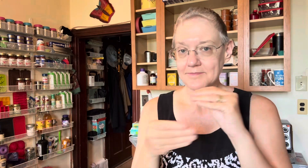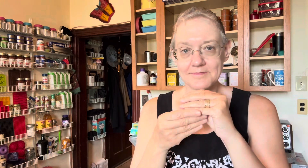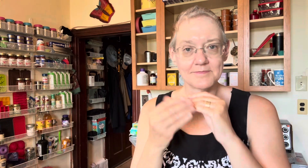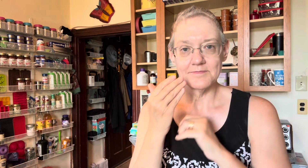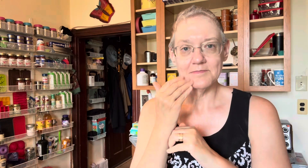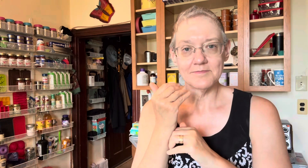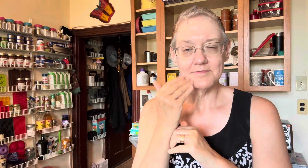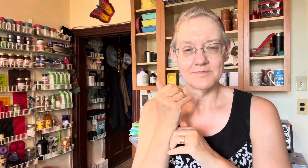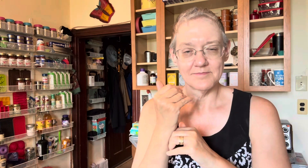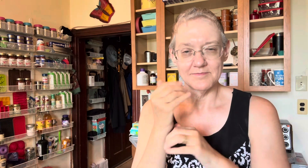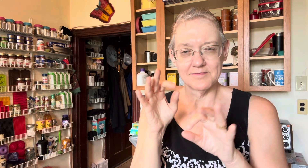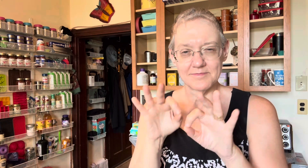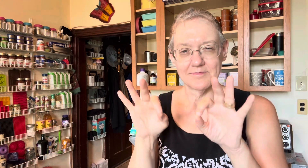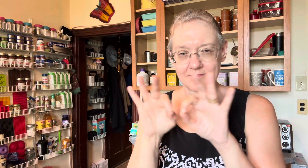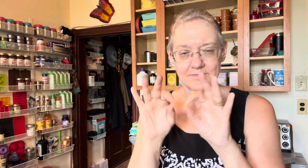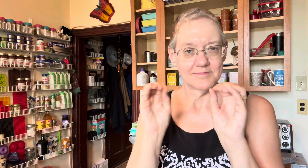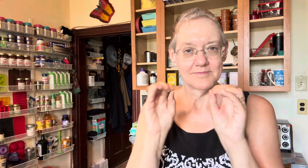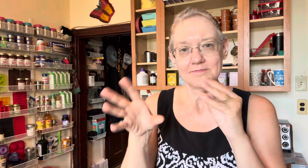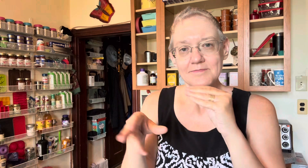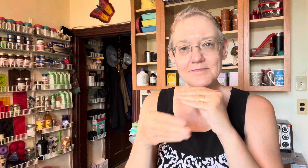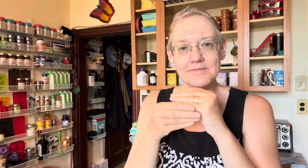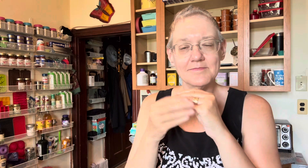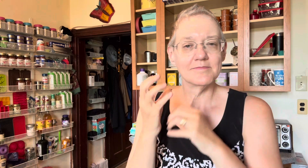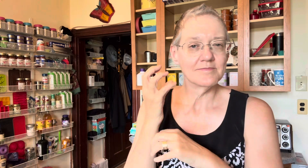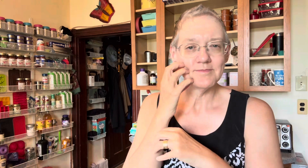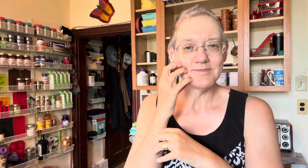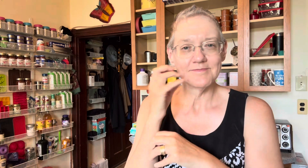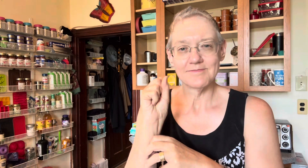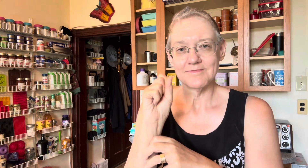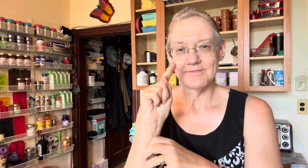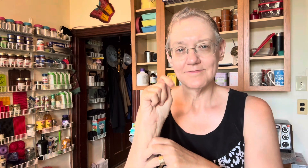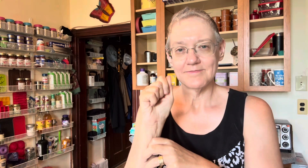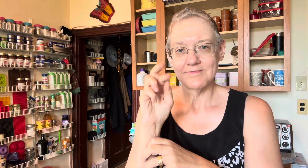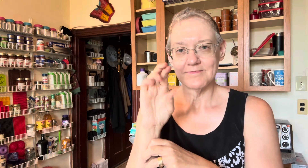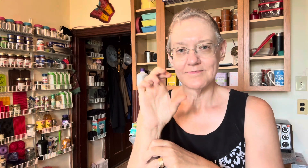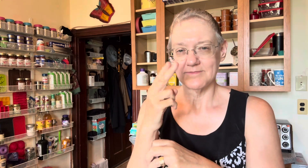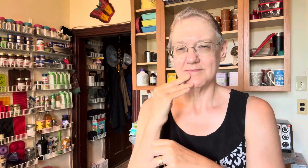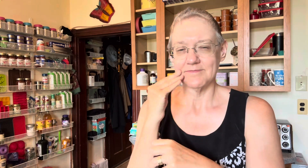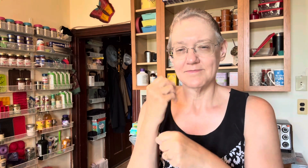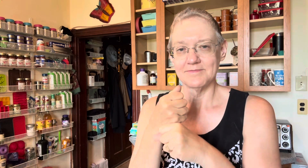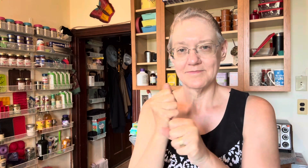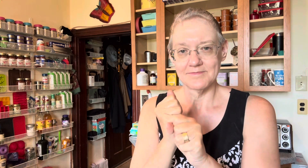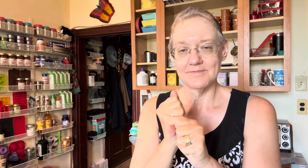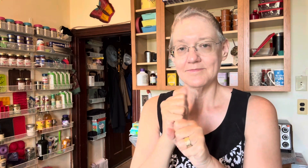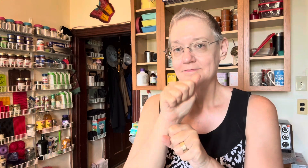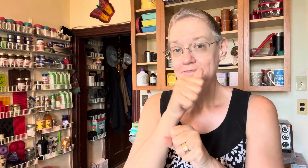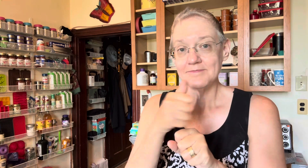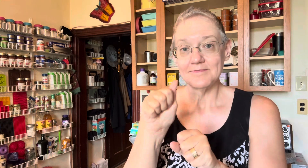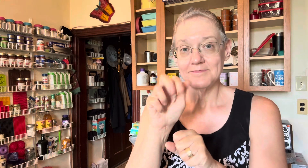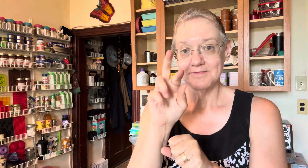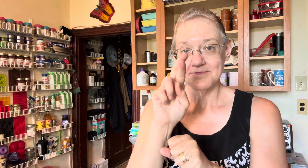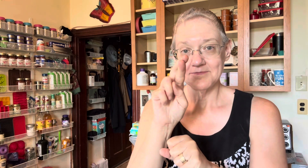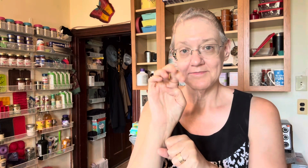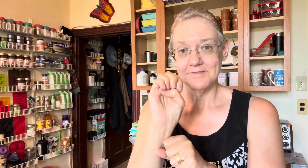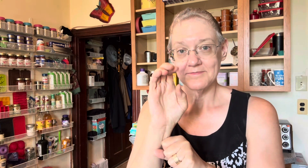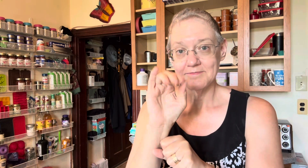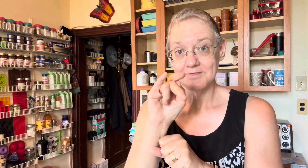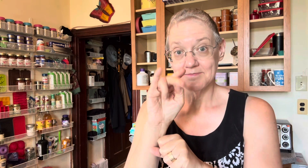And there's no added sugar or starches, no added thickeners. And that's why it's homemade. And